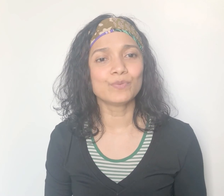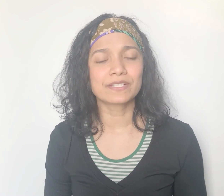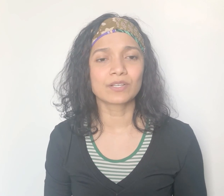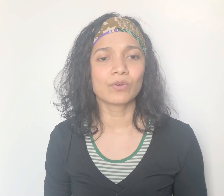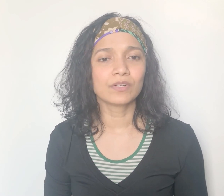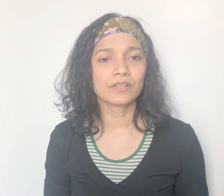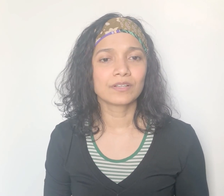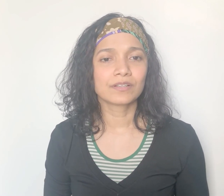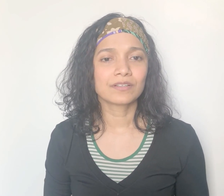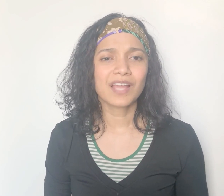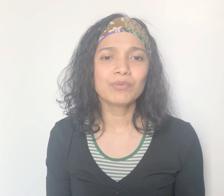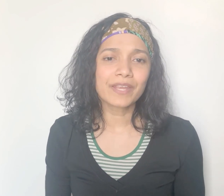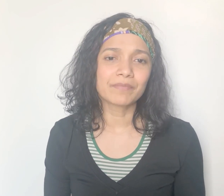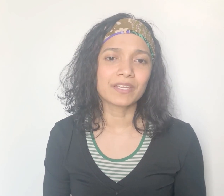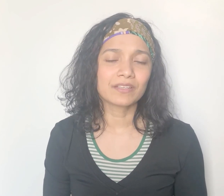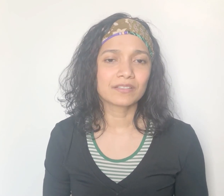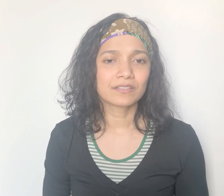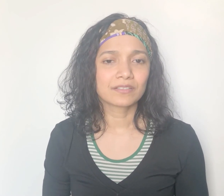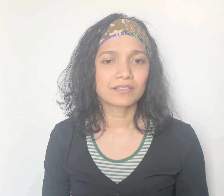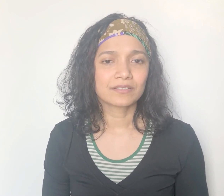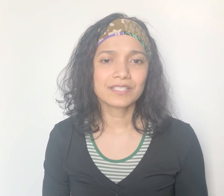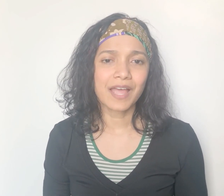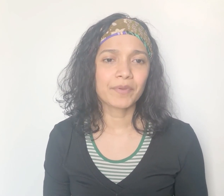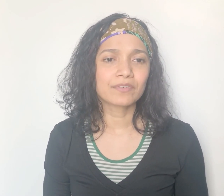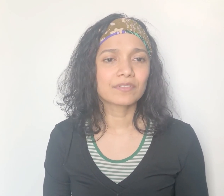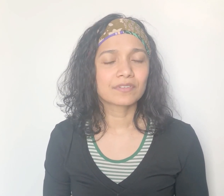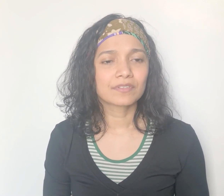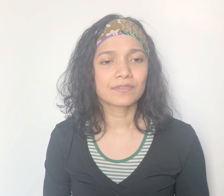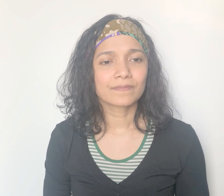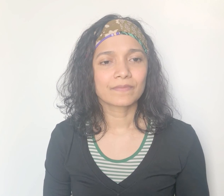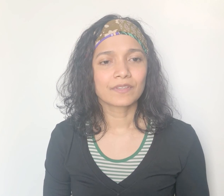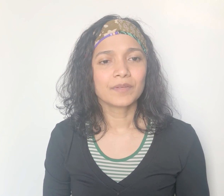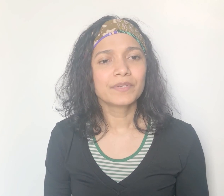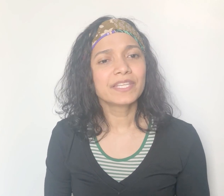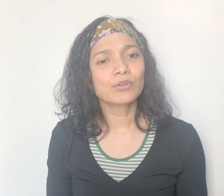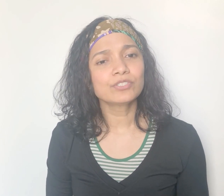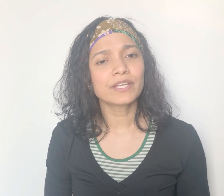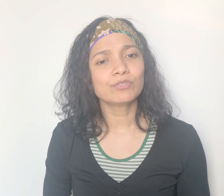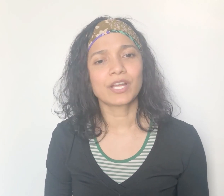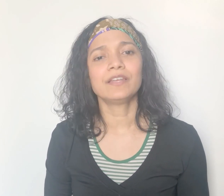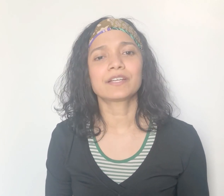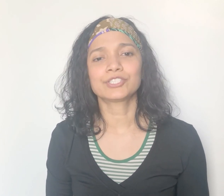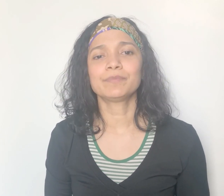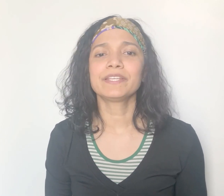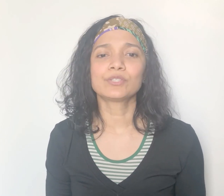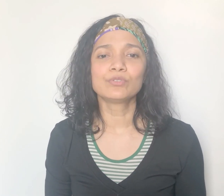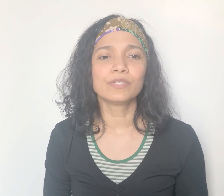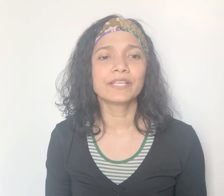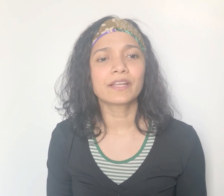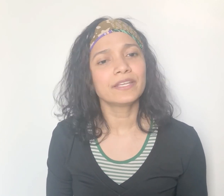ago. Now look at me. This happened. Prati roju nenu chaala kashtapadi chadukoledani